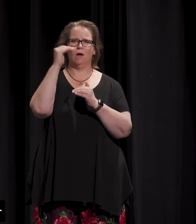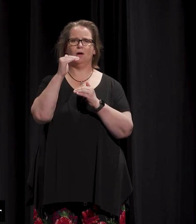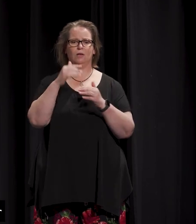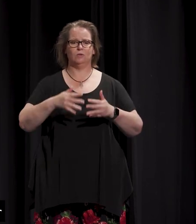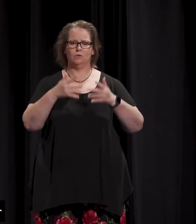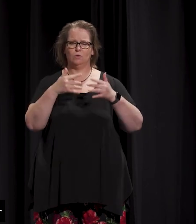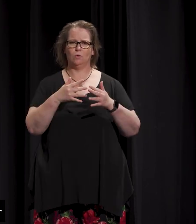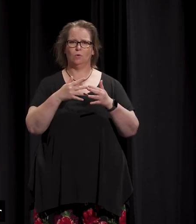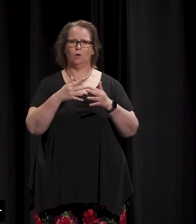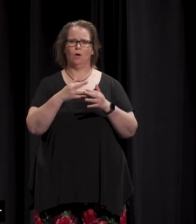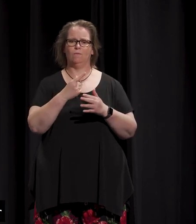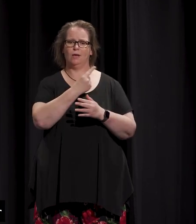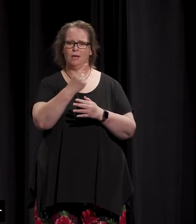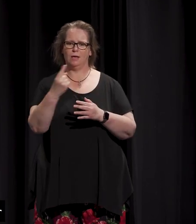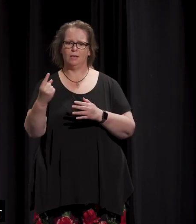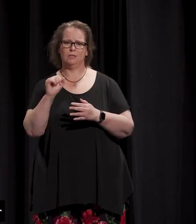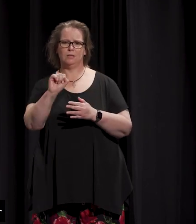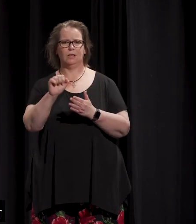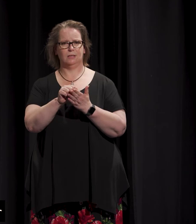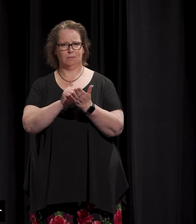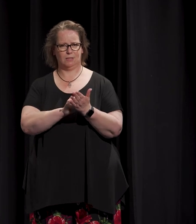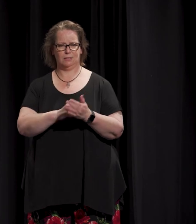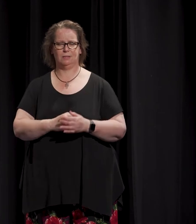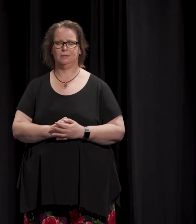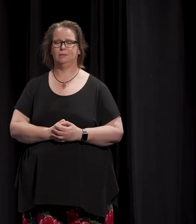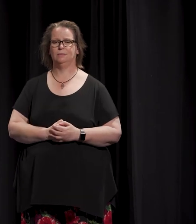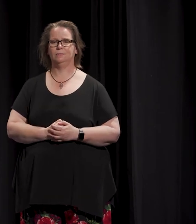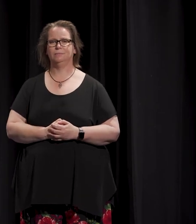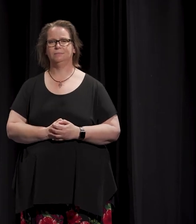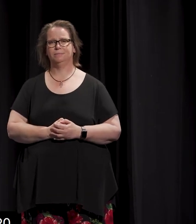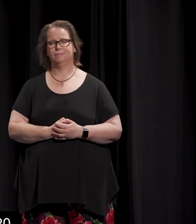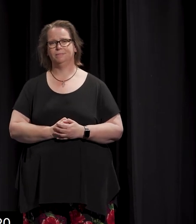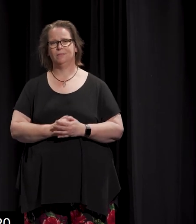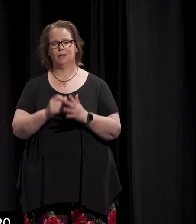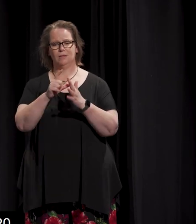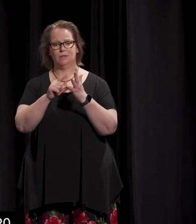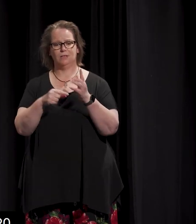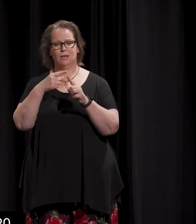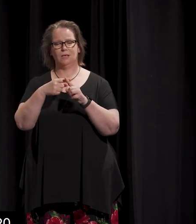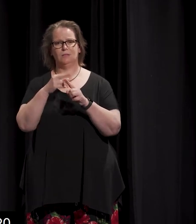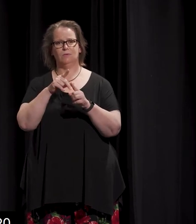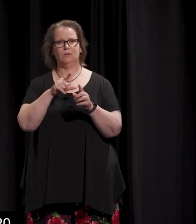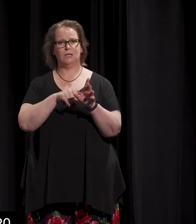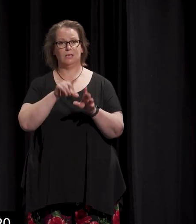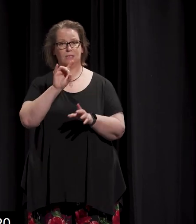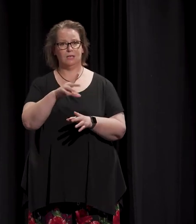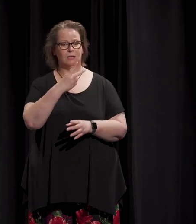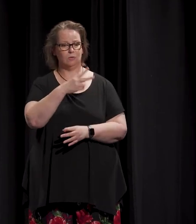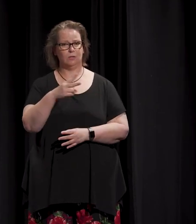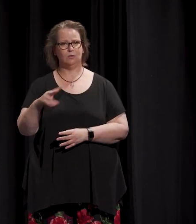their outcomes in each of their chosen subjects. The Dux of Year 10 for